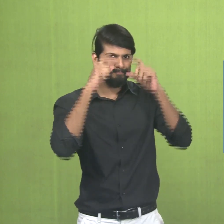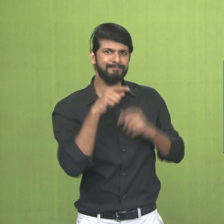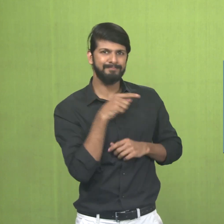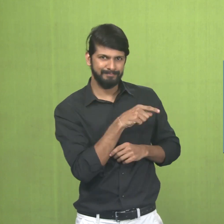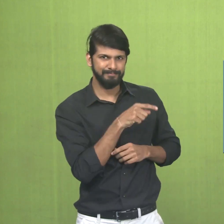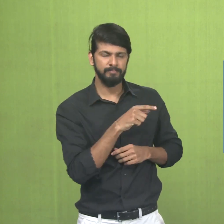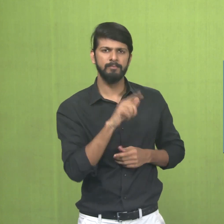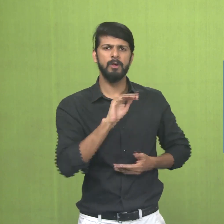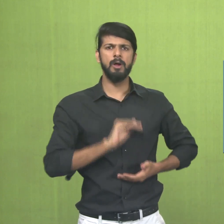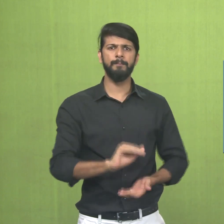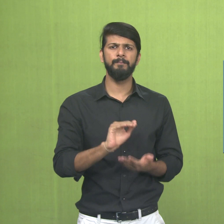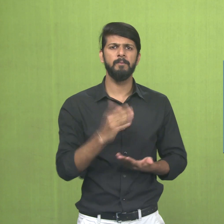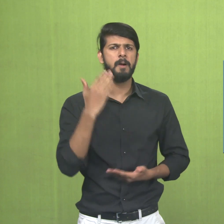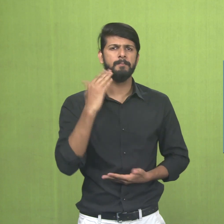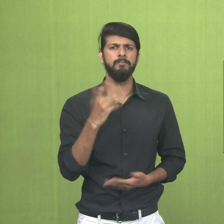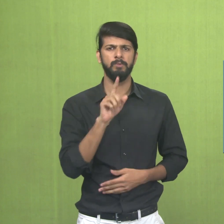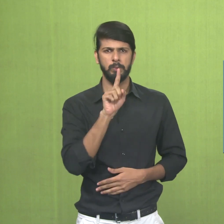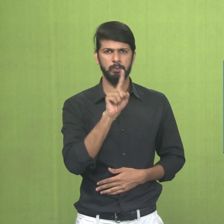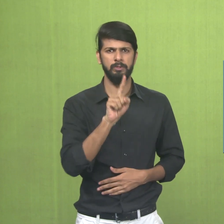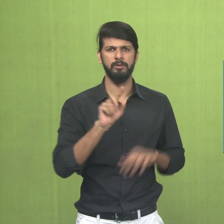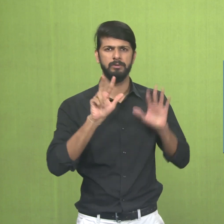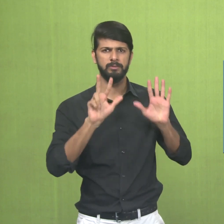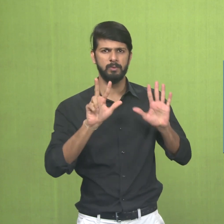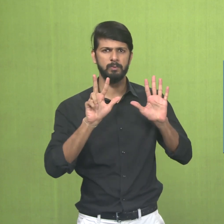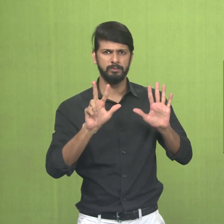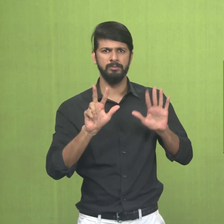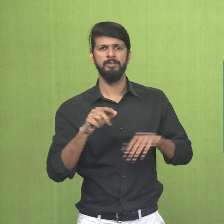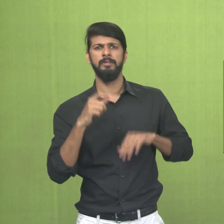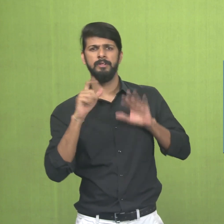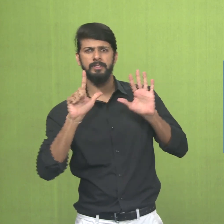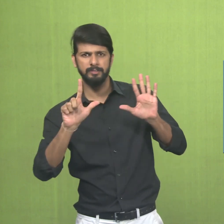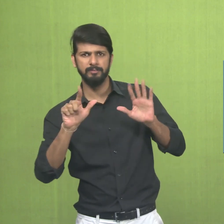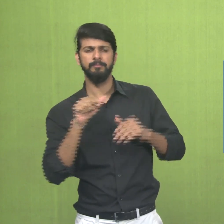Jamini Roy was born in the year 1887